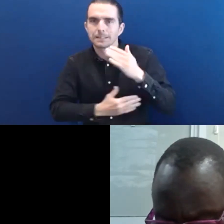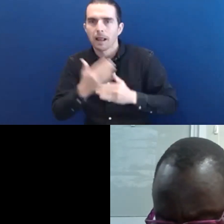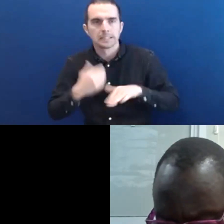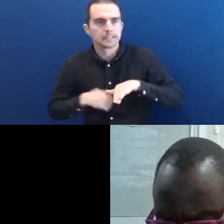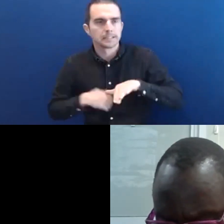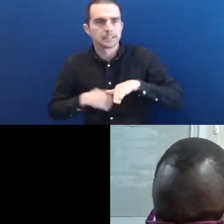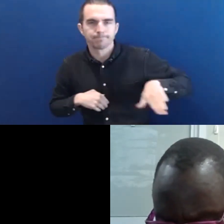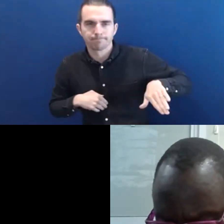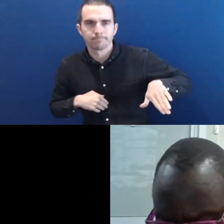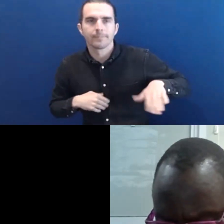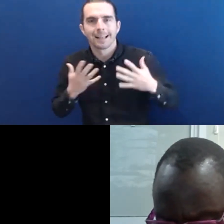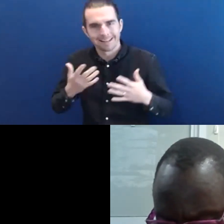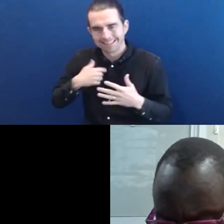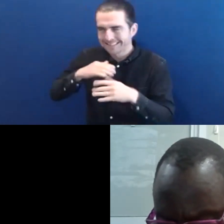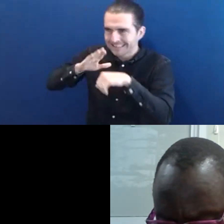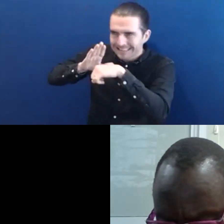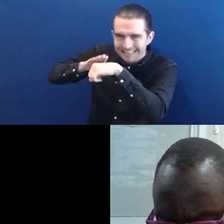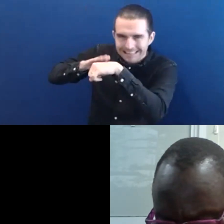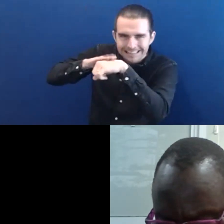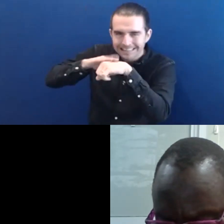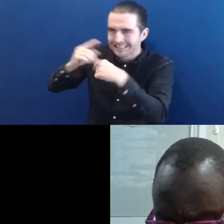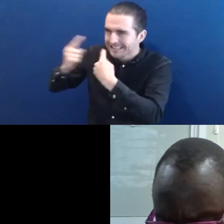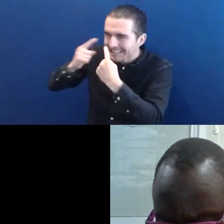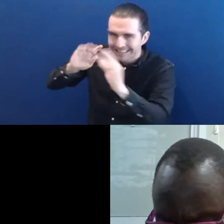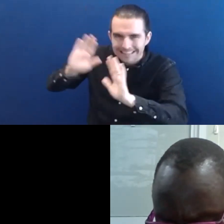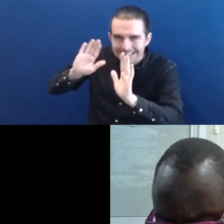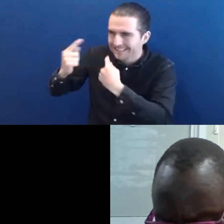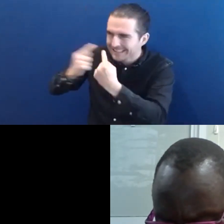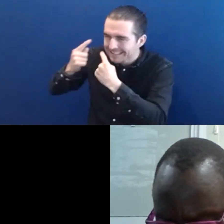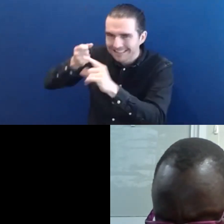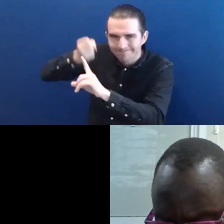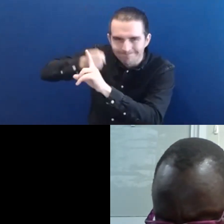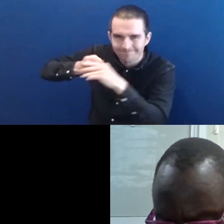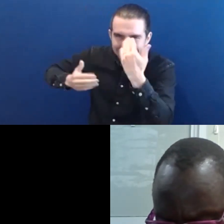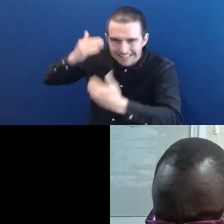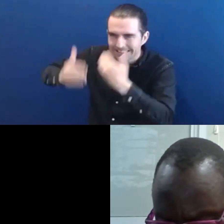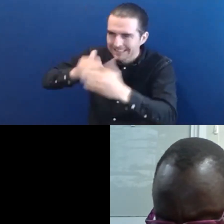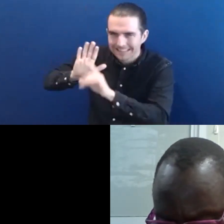it that disability is a curse, and